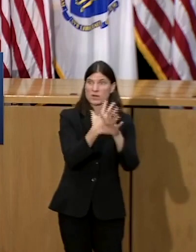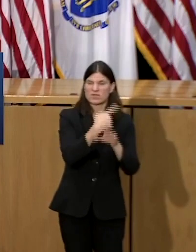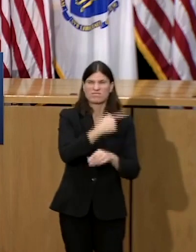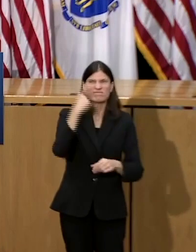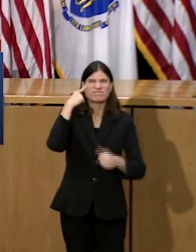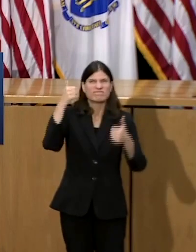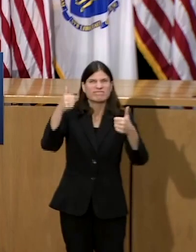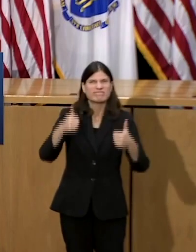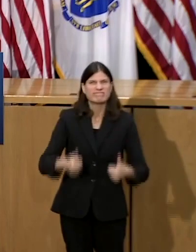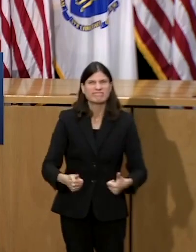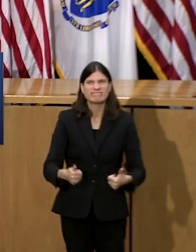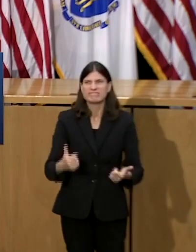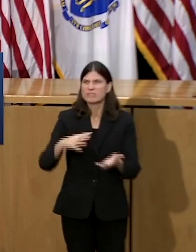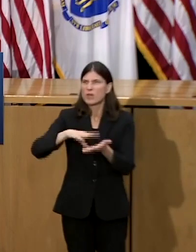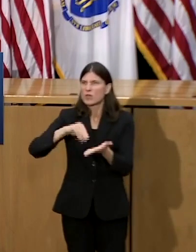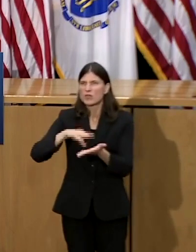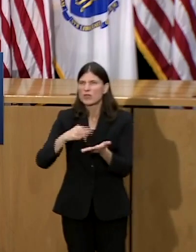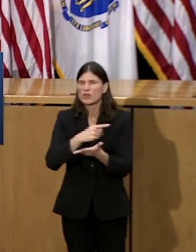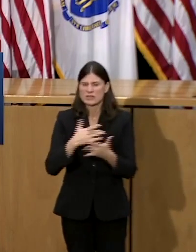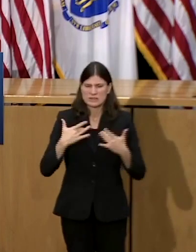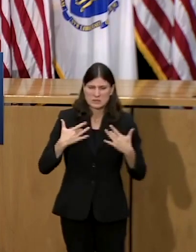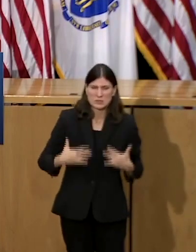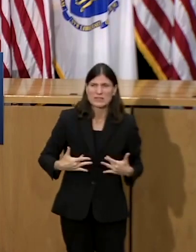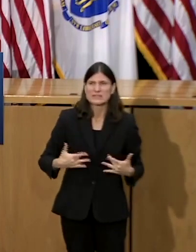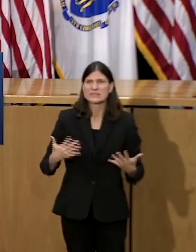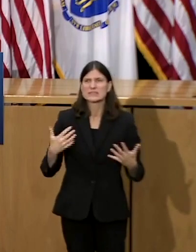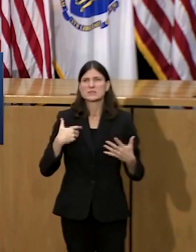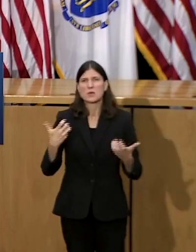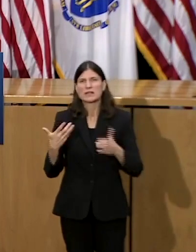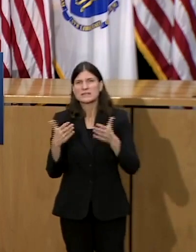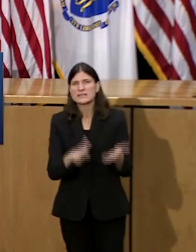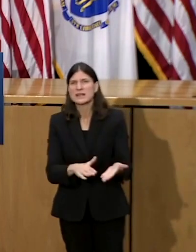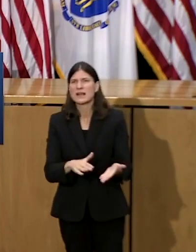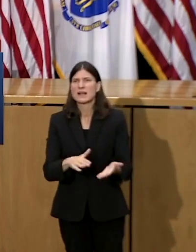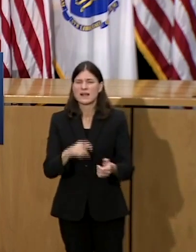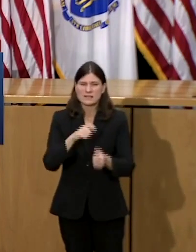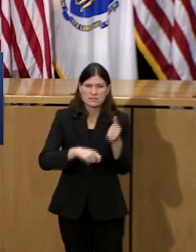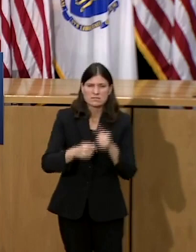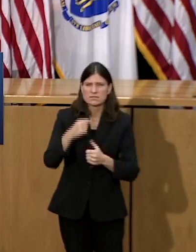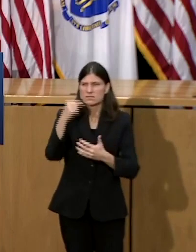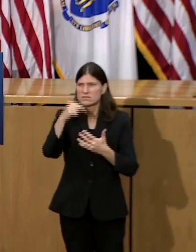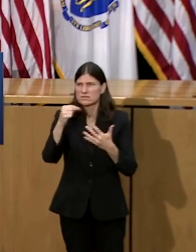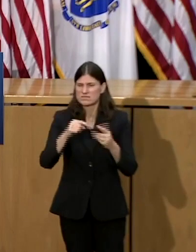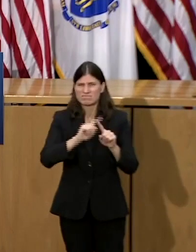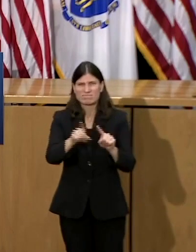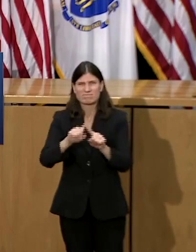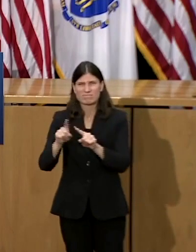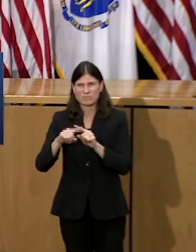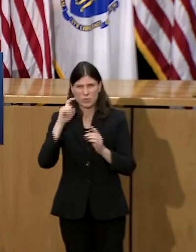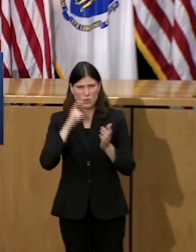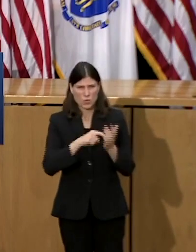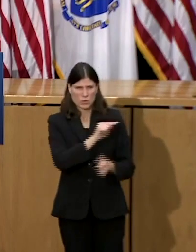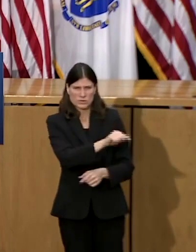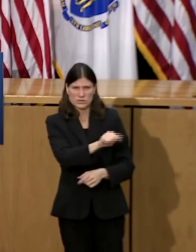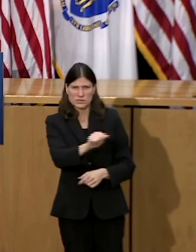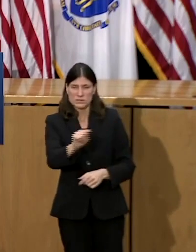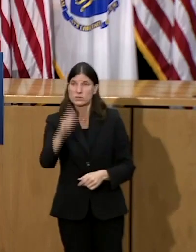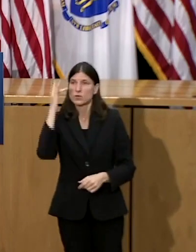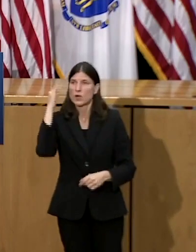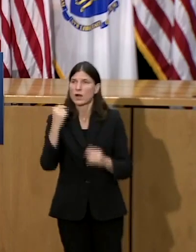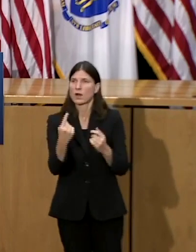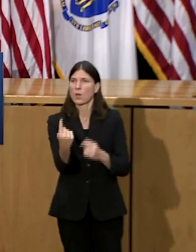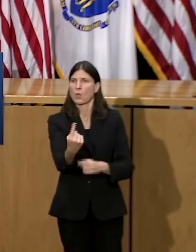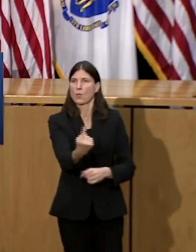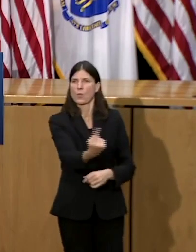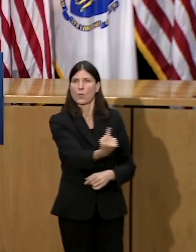like depression, anxiety, and others. In Rhode Island, students learning remotely tested positive at a higher rate than